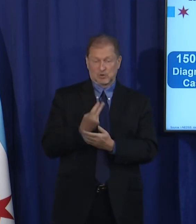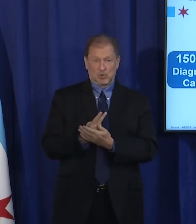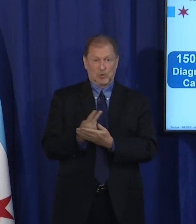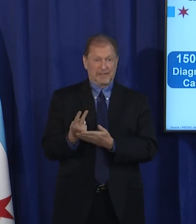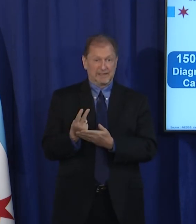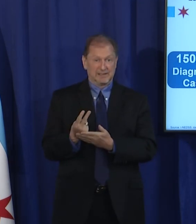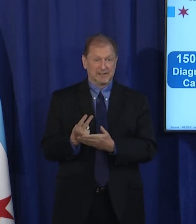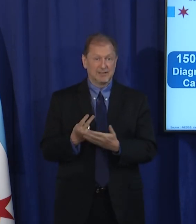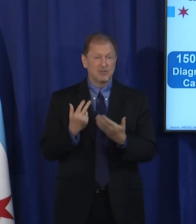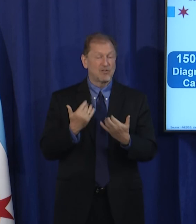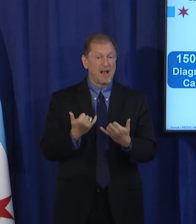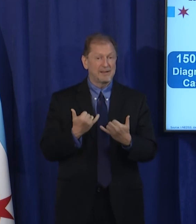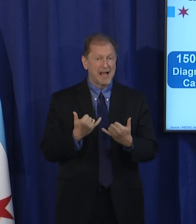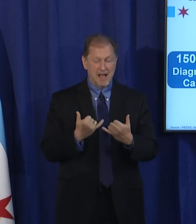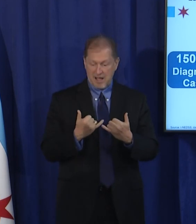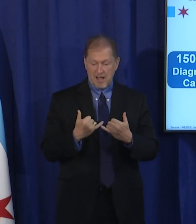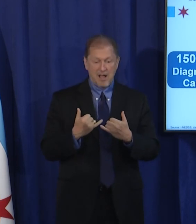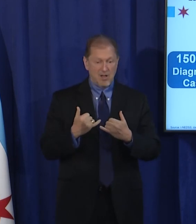right now.